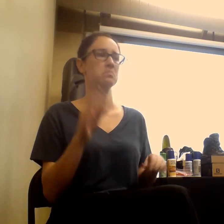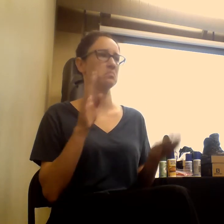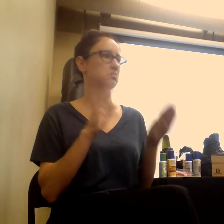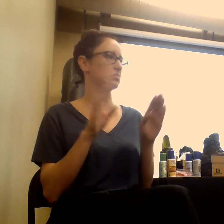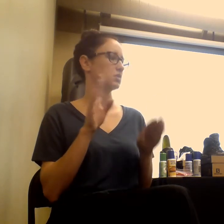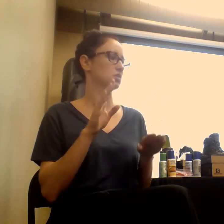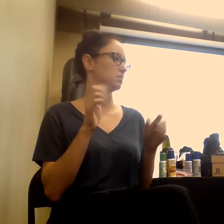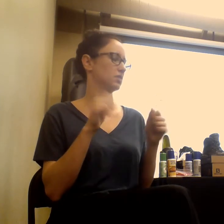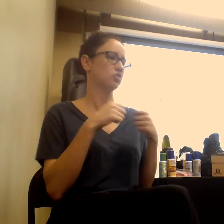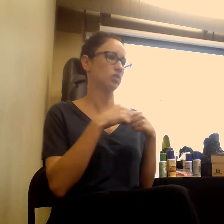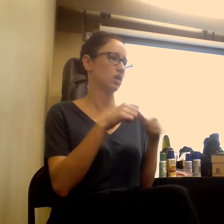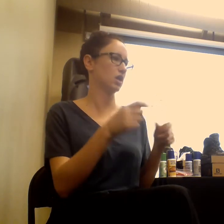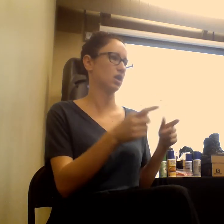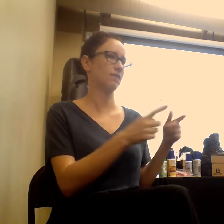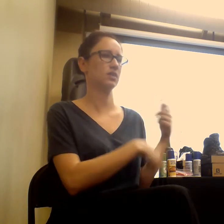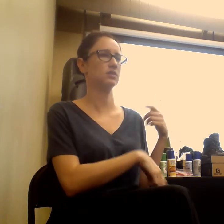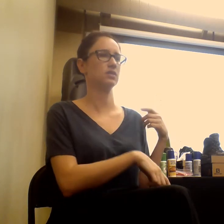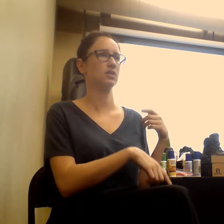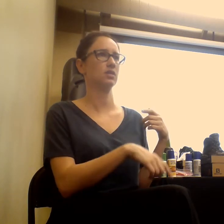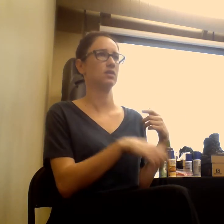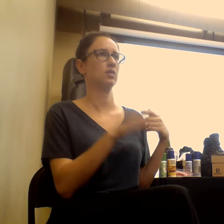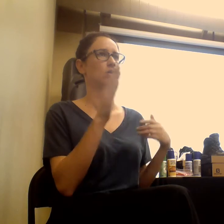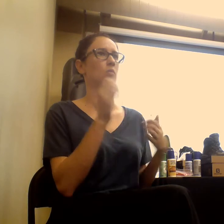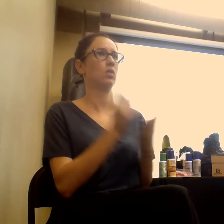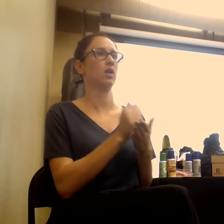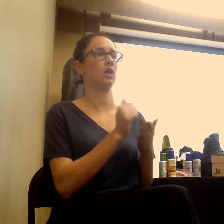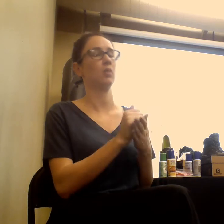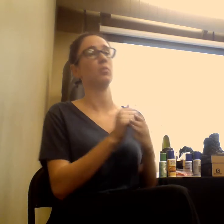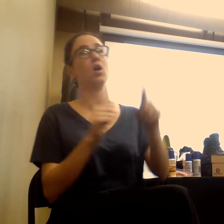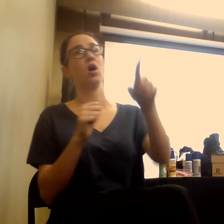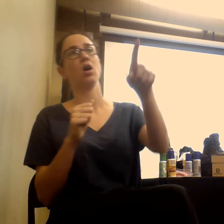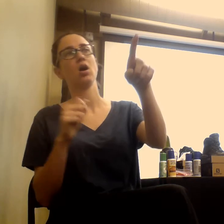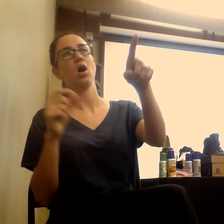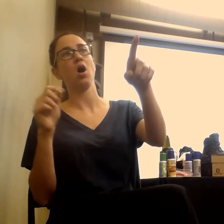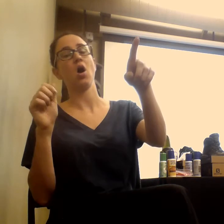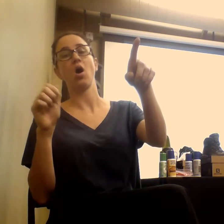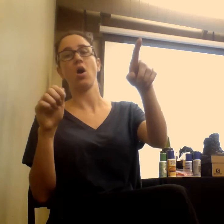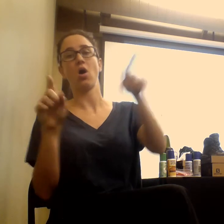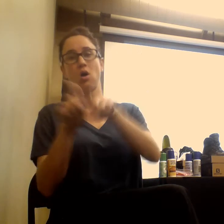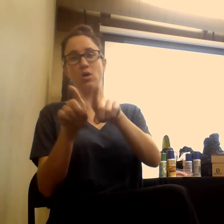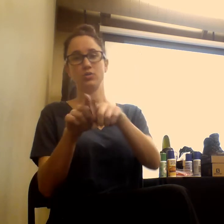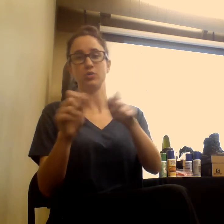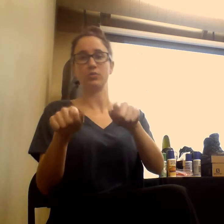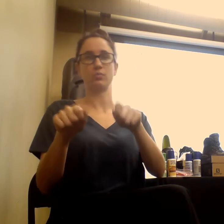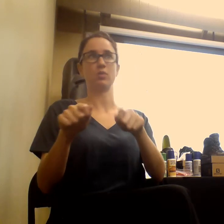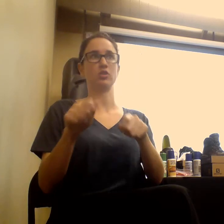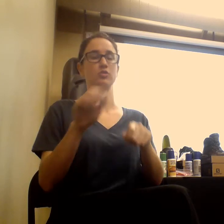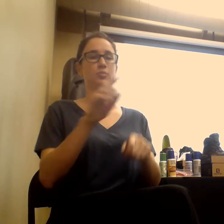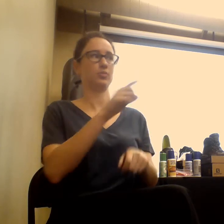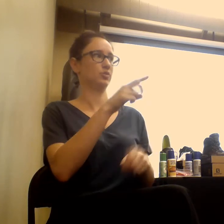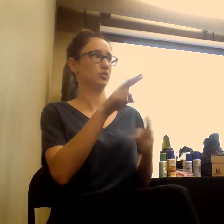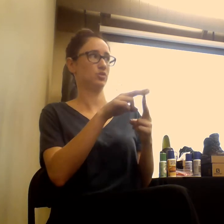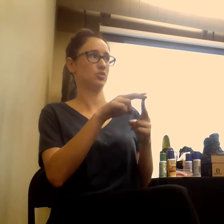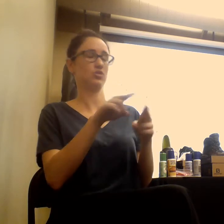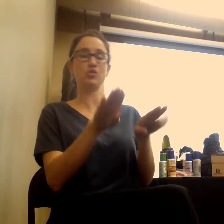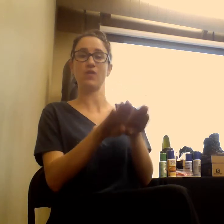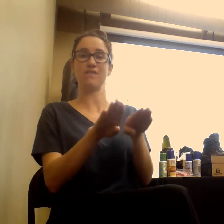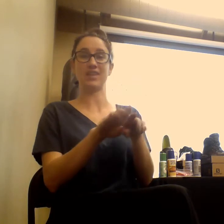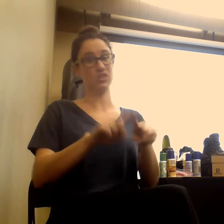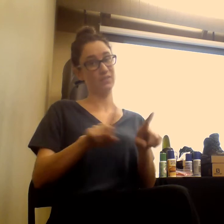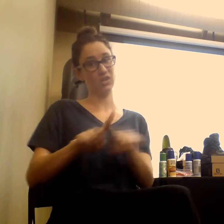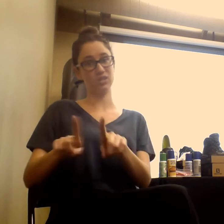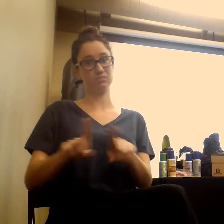those, and they'll help out. And it's possible your 2 feet are different. Yes, Actually, absolutely. it's Good certain thing. that your 2 feet are different. Does anybody have